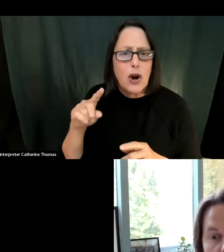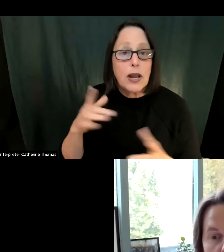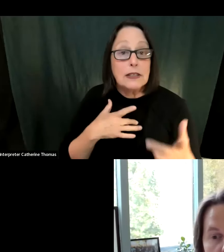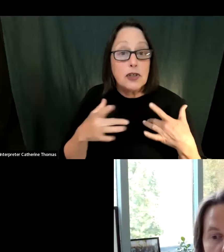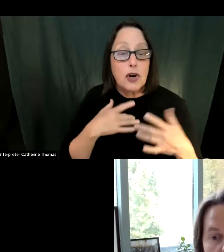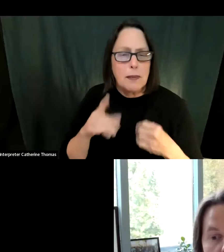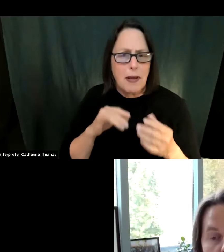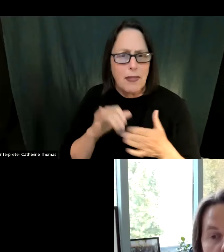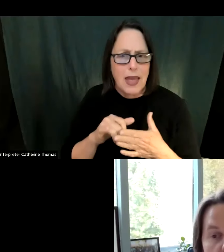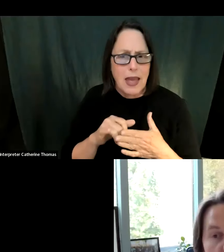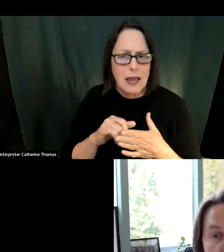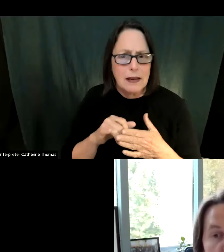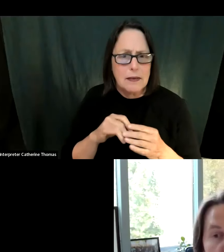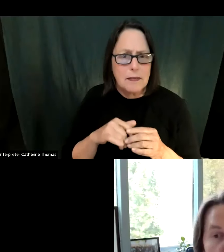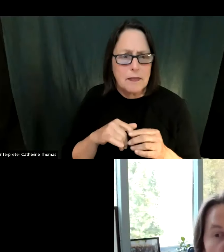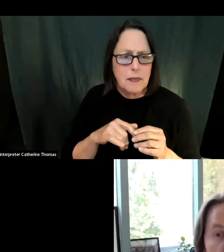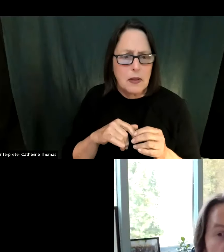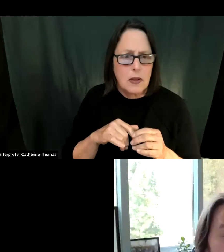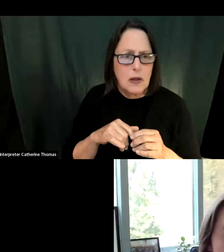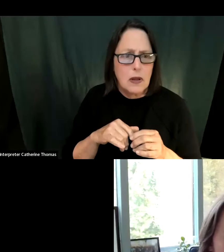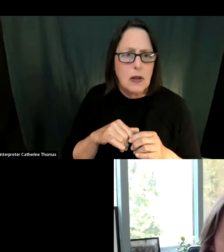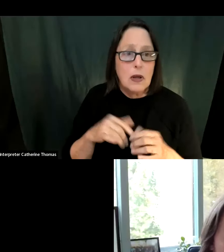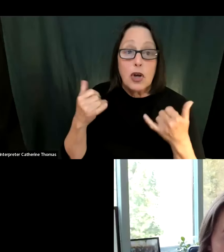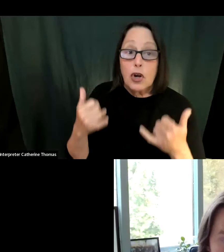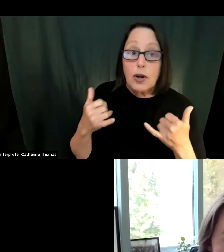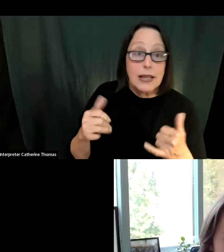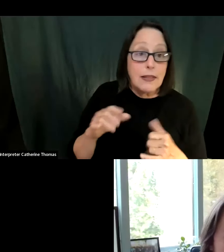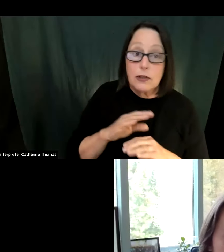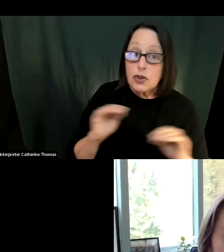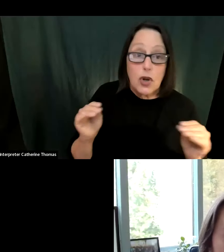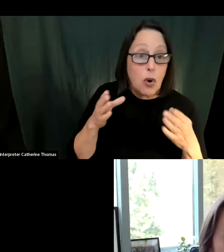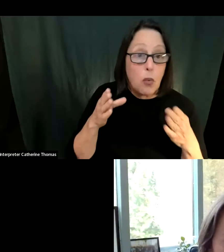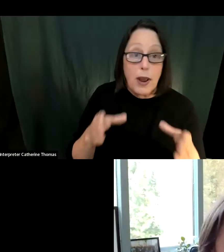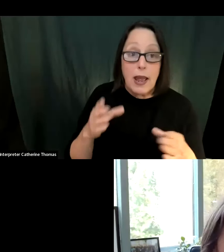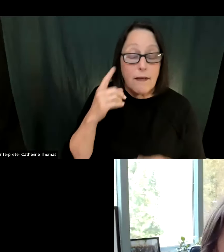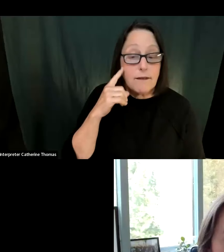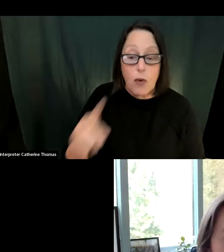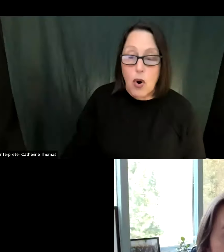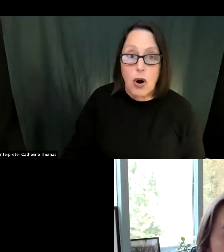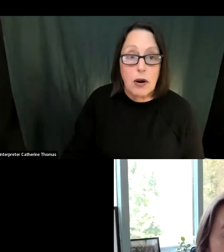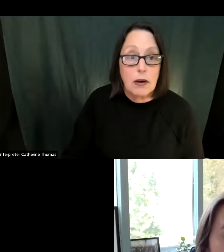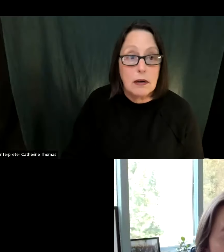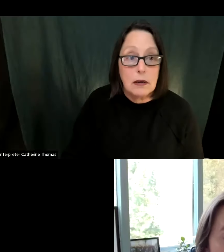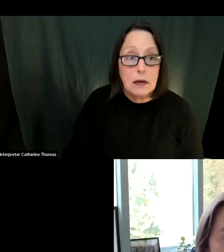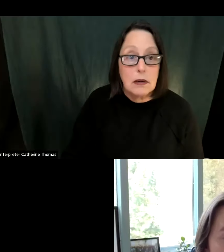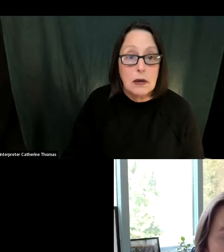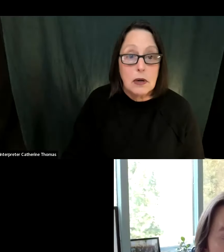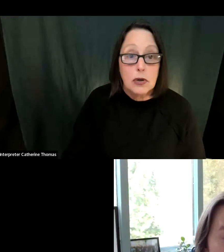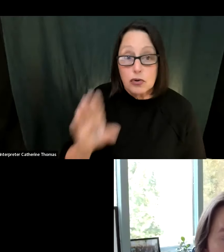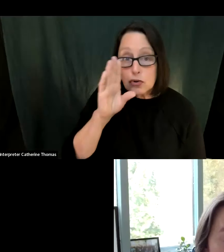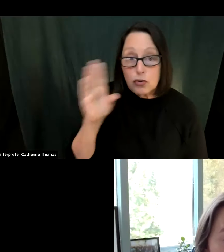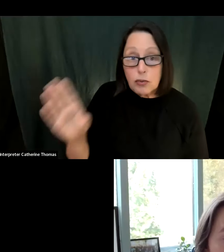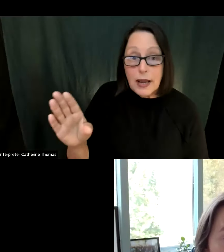law enforcement was involved. So there currently is no mechanism to directly connect them